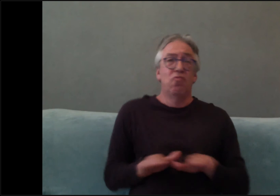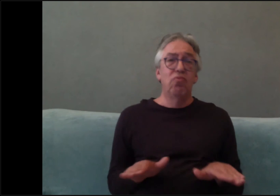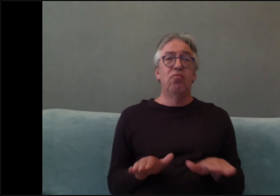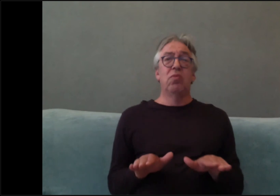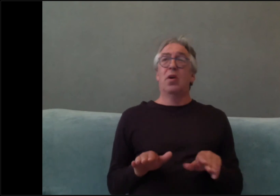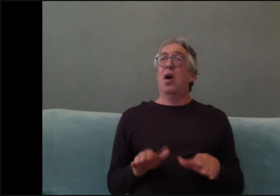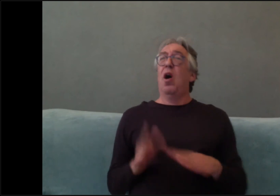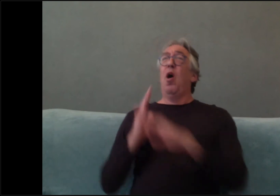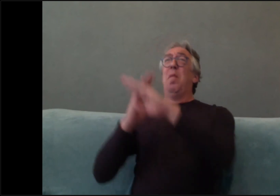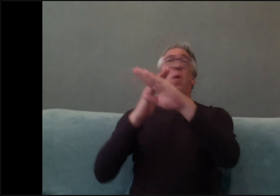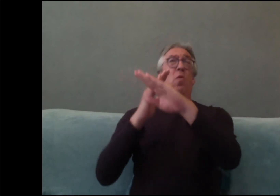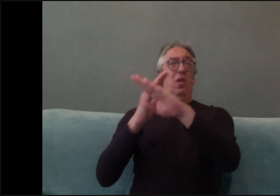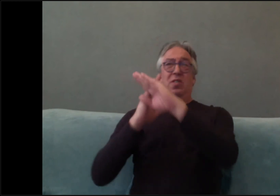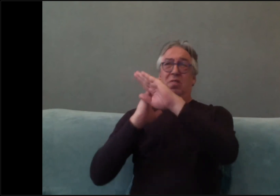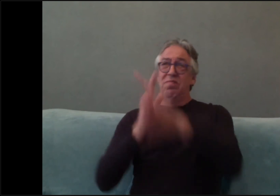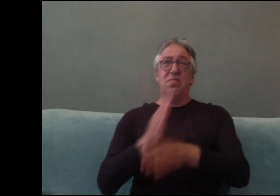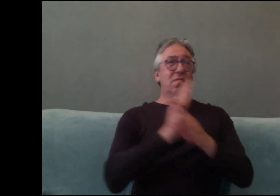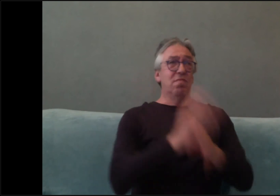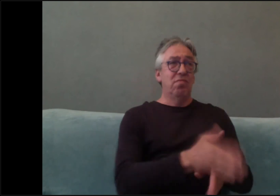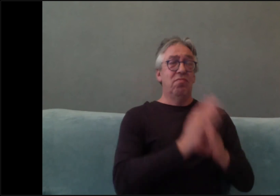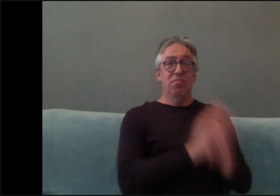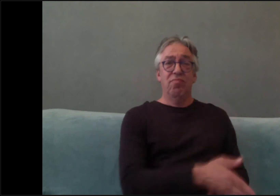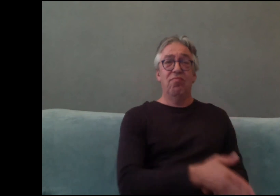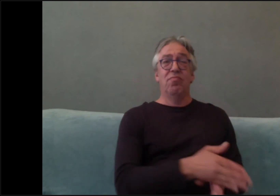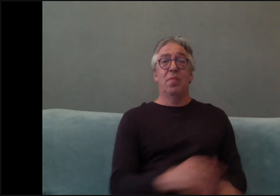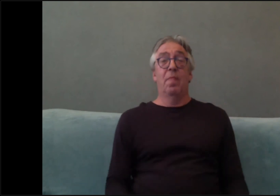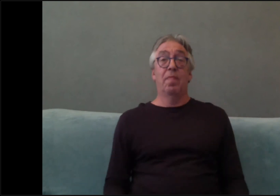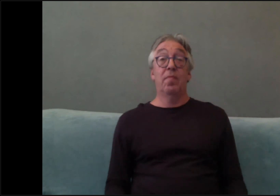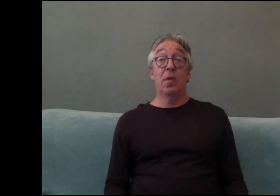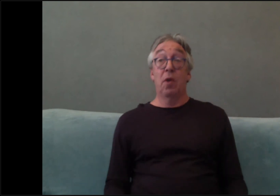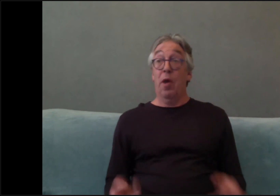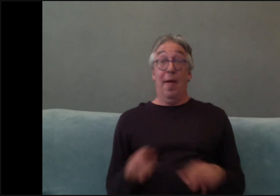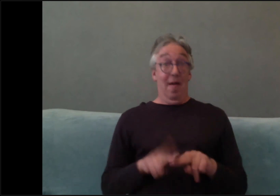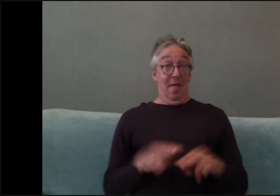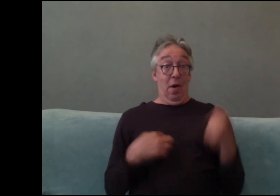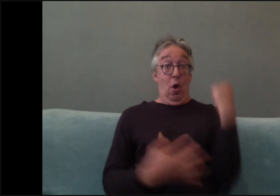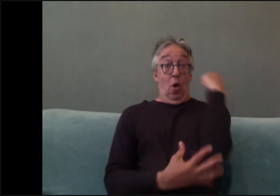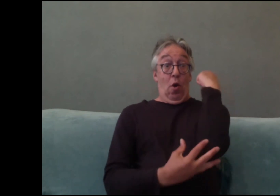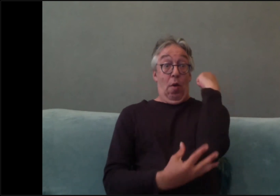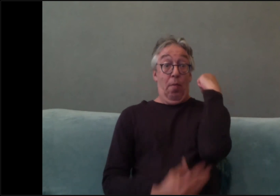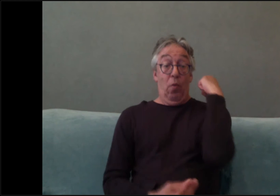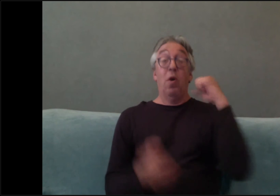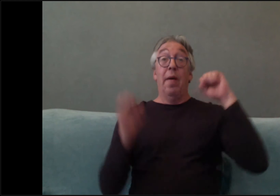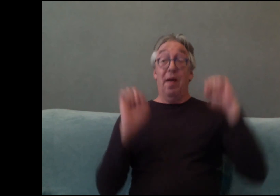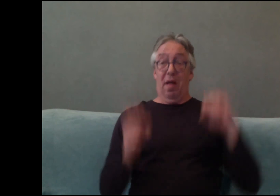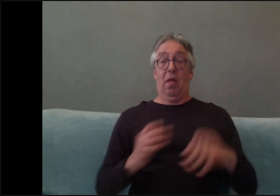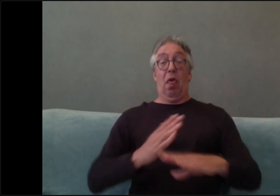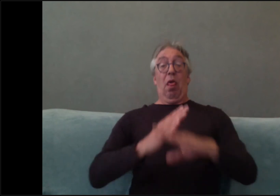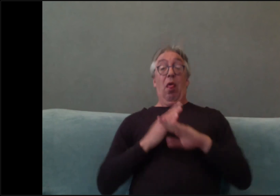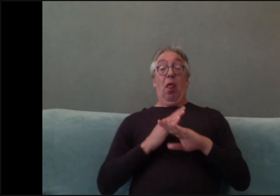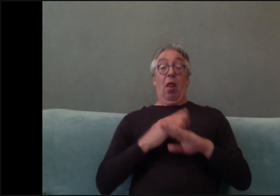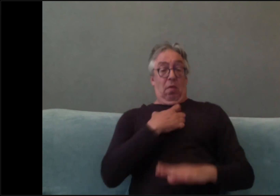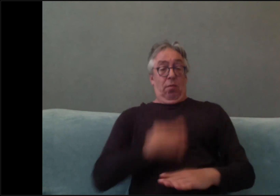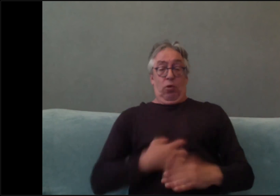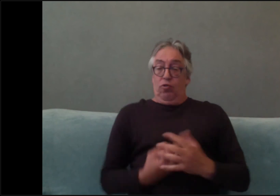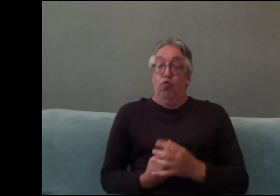everywhere. Poverty can prevent full personal and family development, as well as participation in social life.